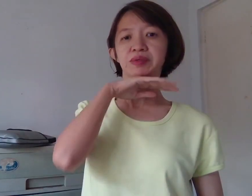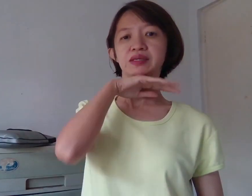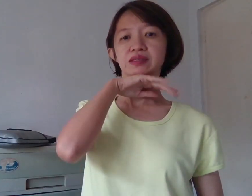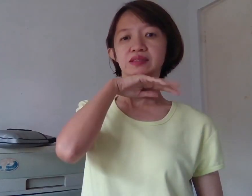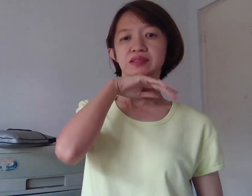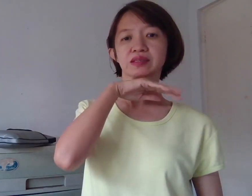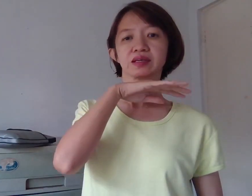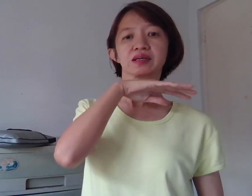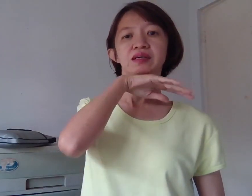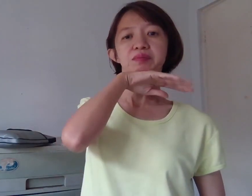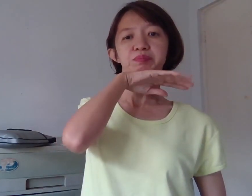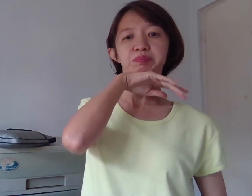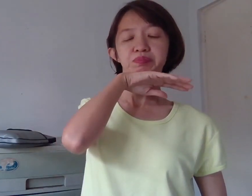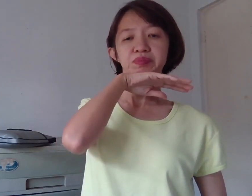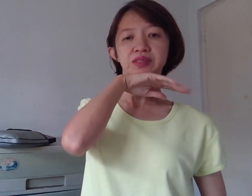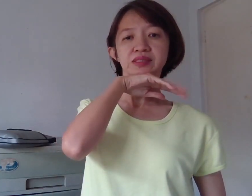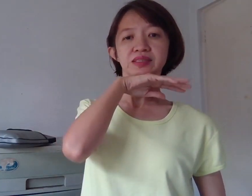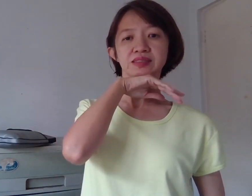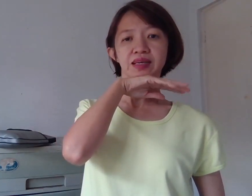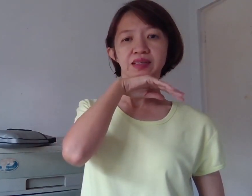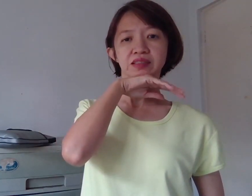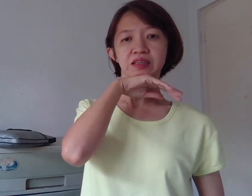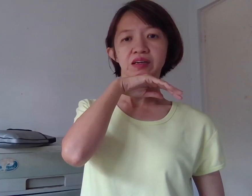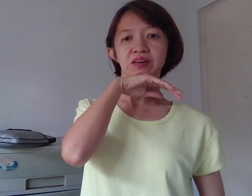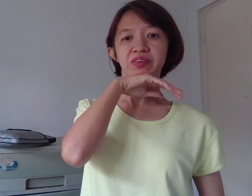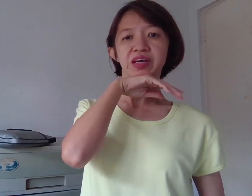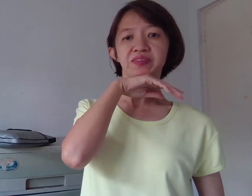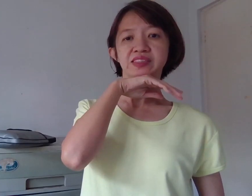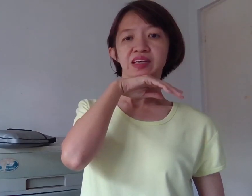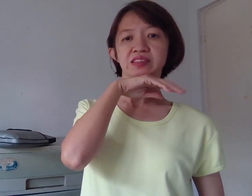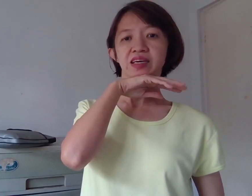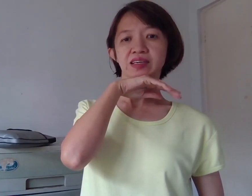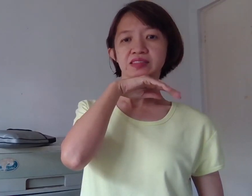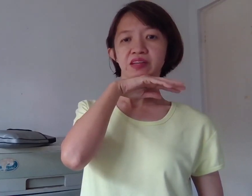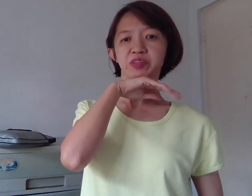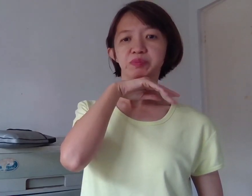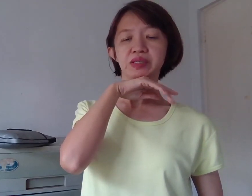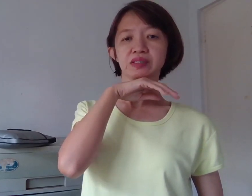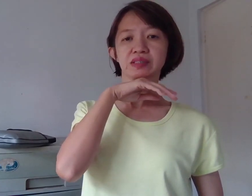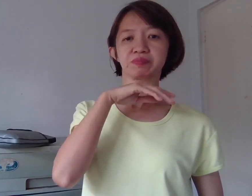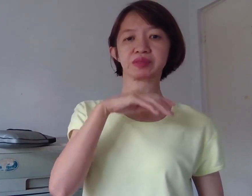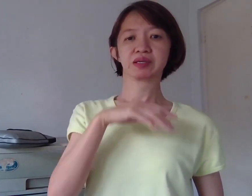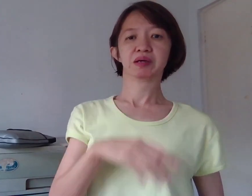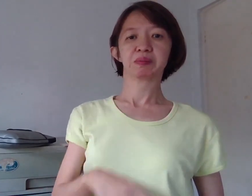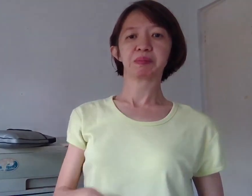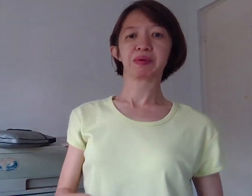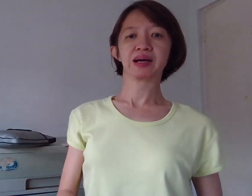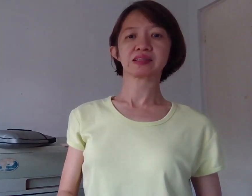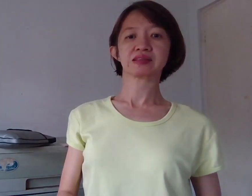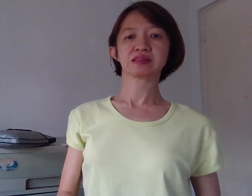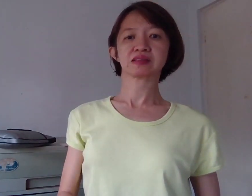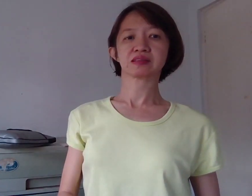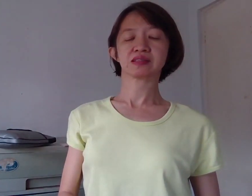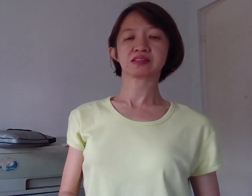pig. This is the sign for FSL and ASL for pig. But it is